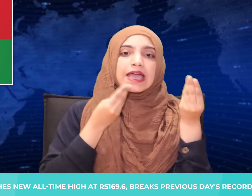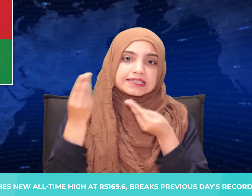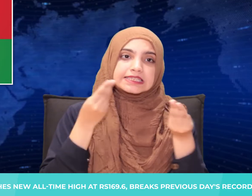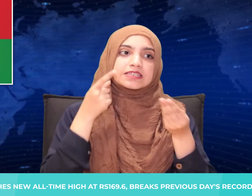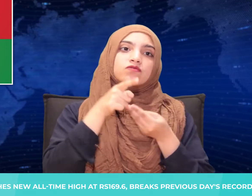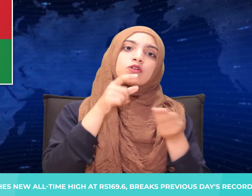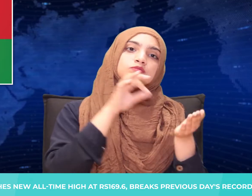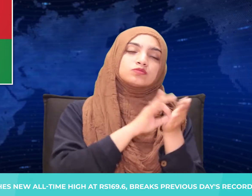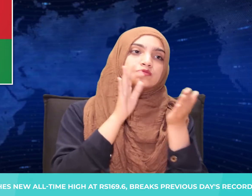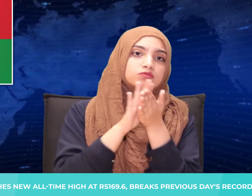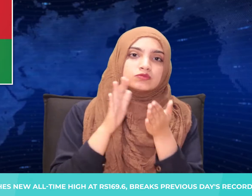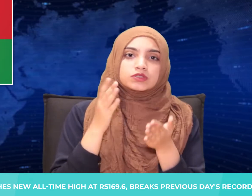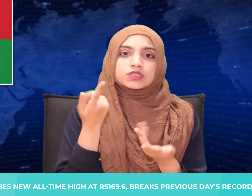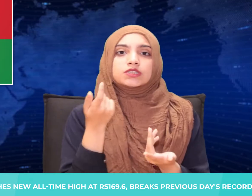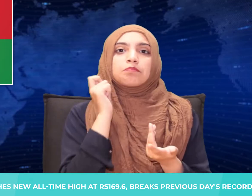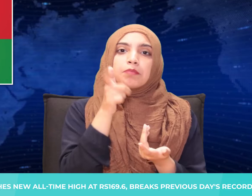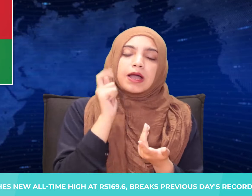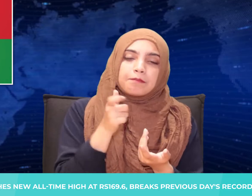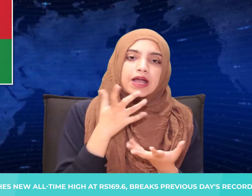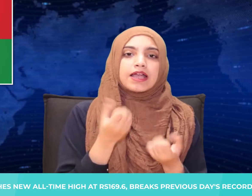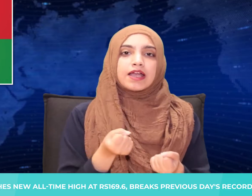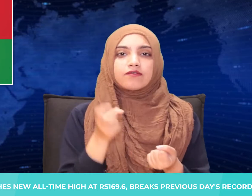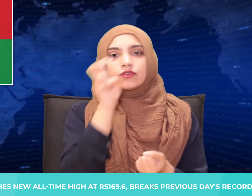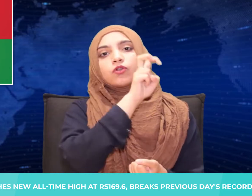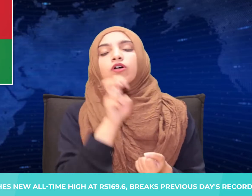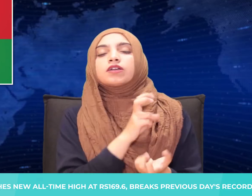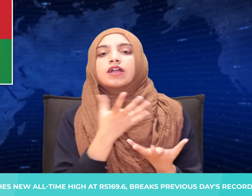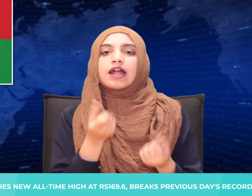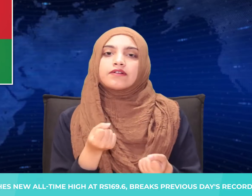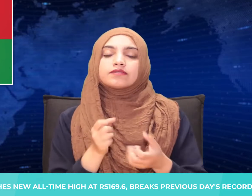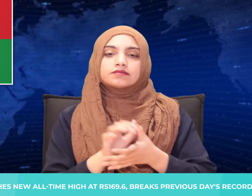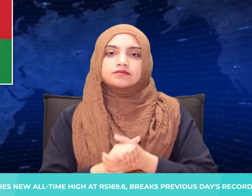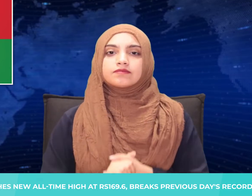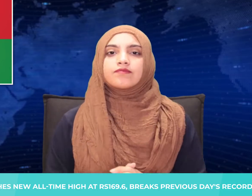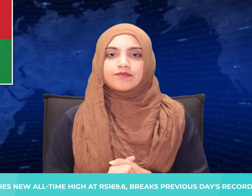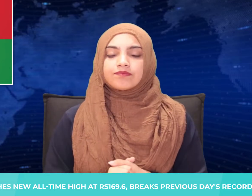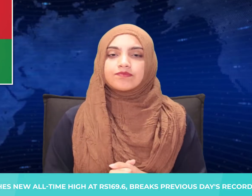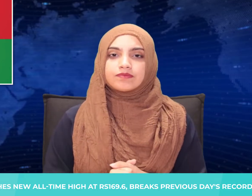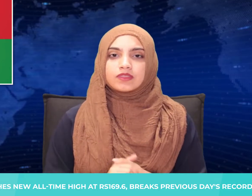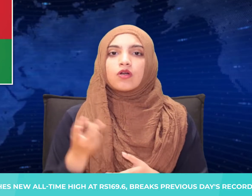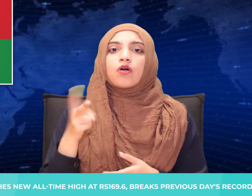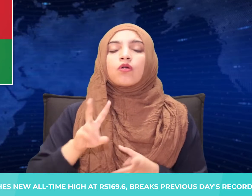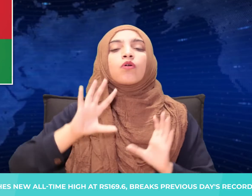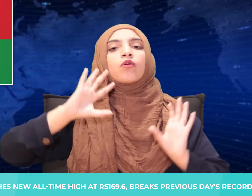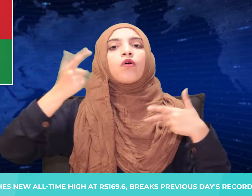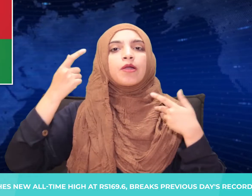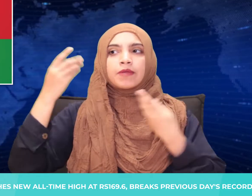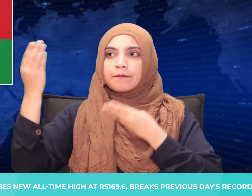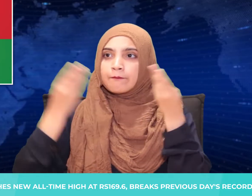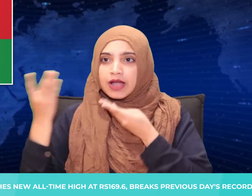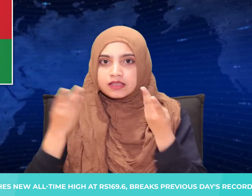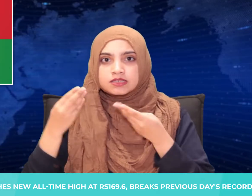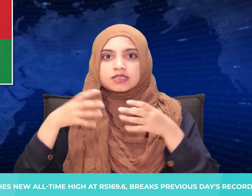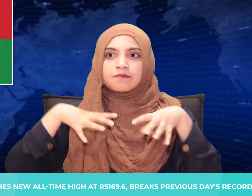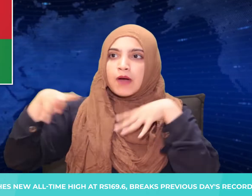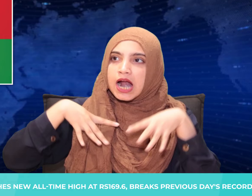Another factor that has accelerated the pace of buying of dollars from the open market was the deadline for